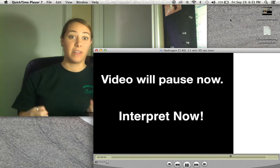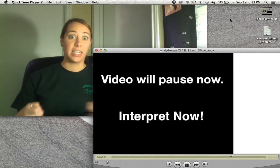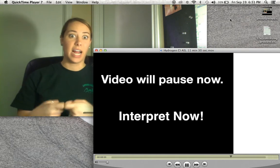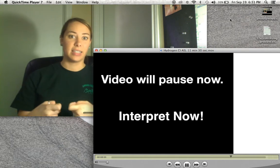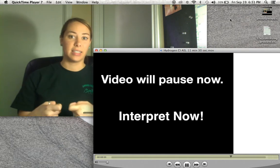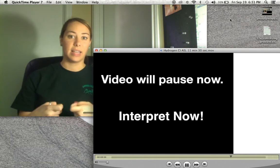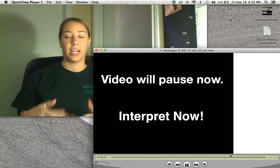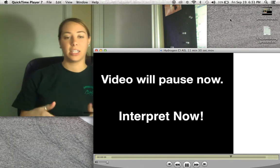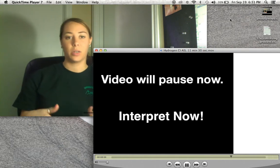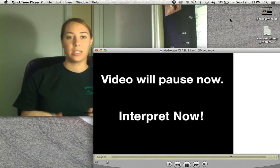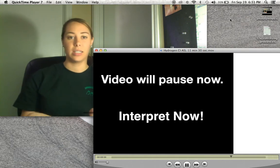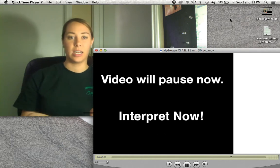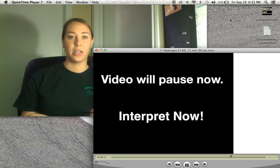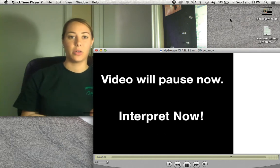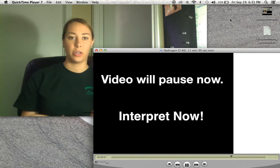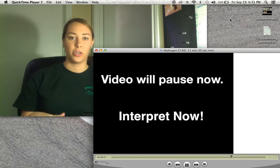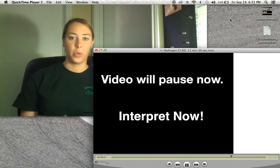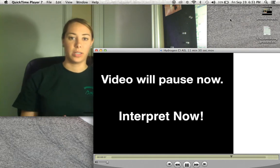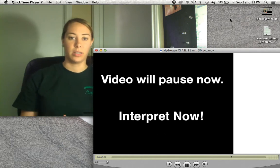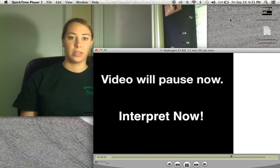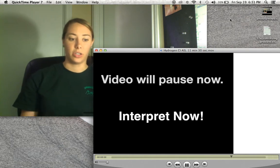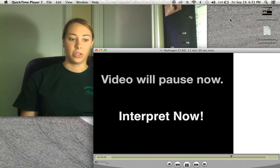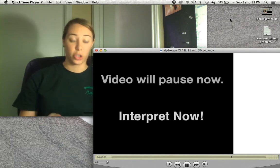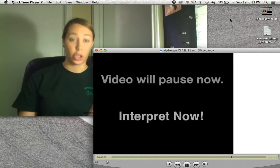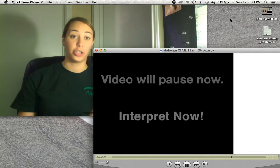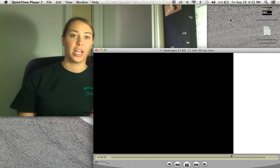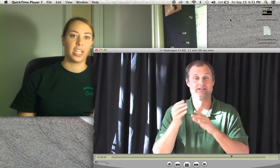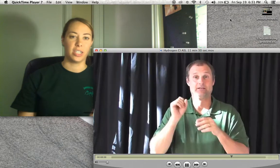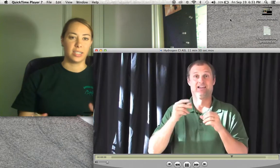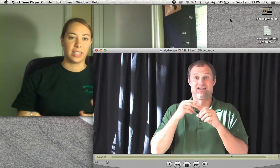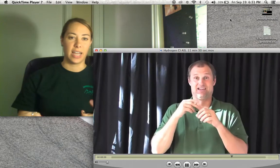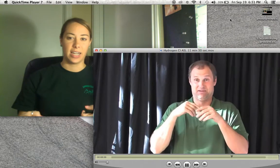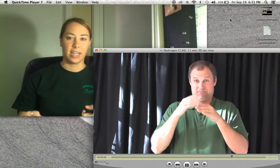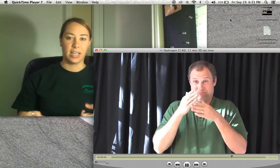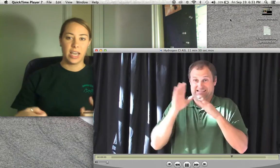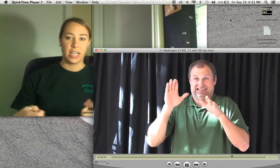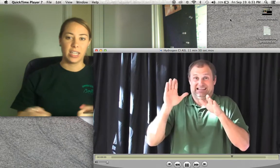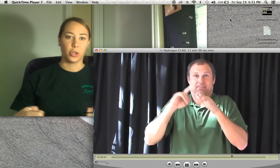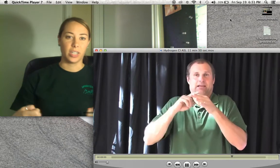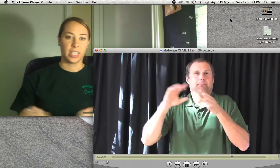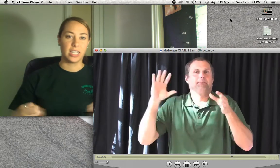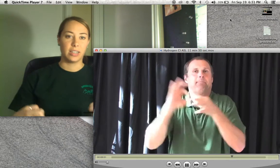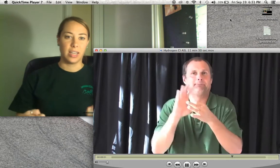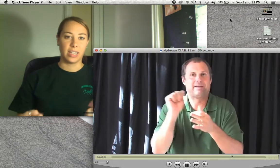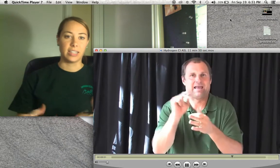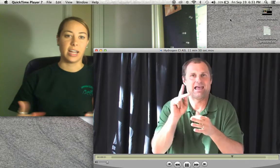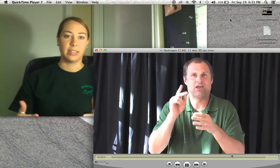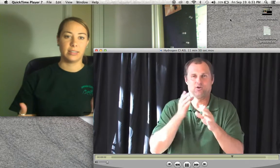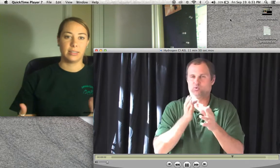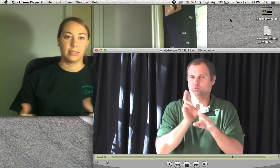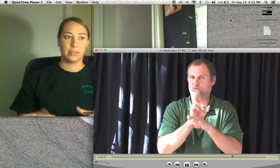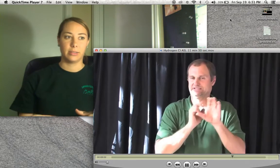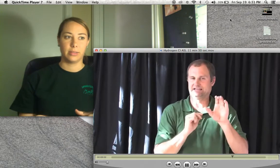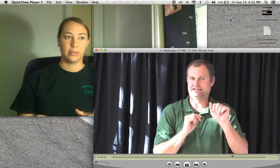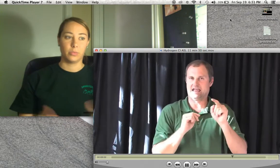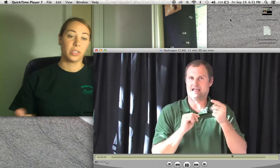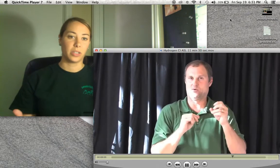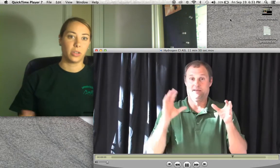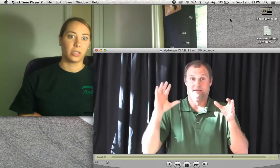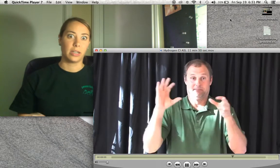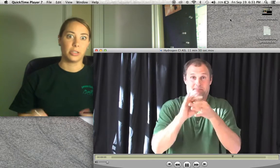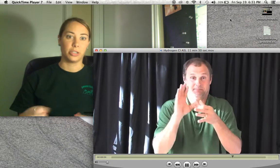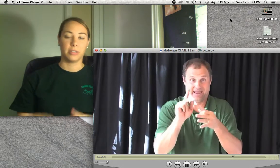kind of ignites, and that's what is needed in order to start your engine, is that initial ignite. Well,